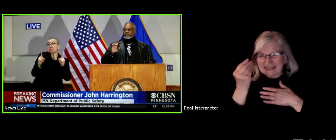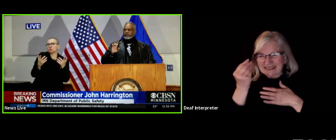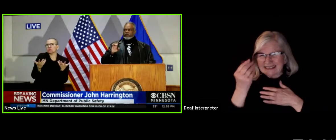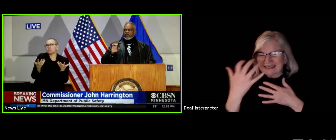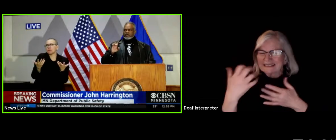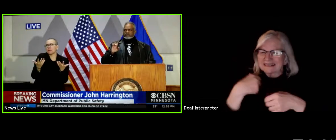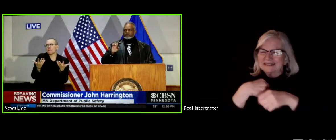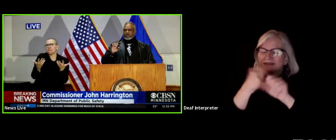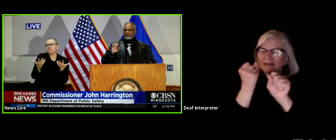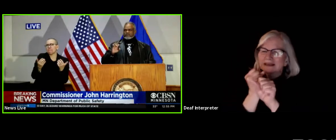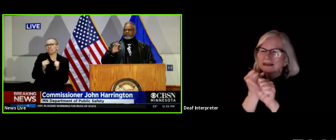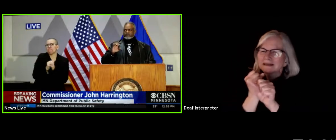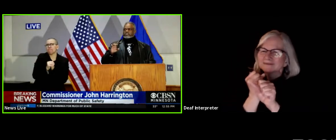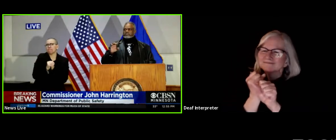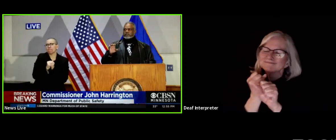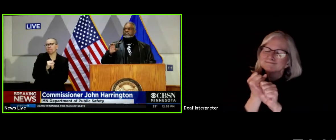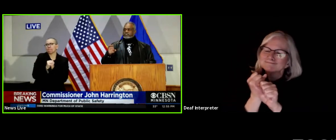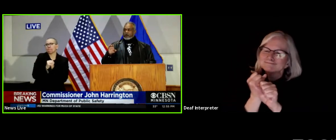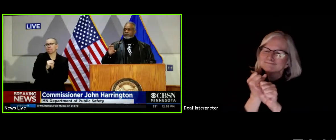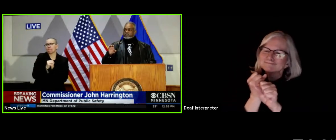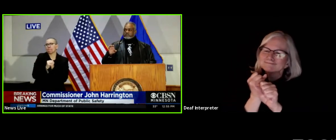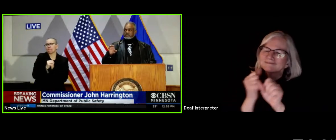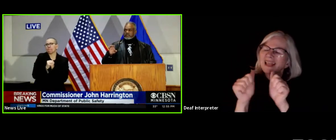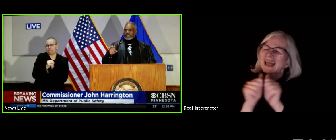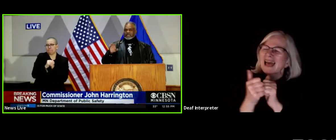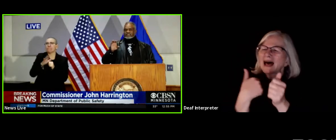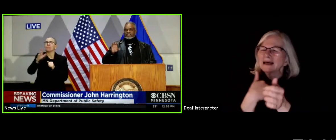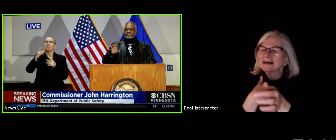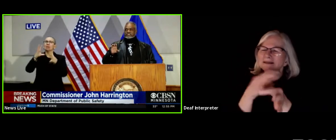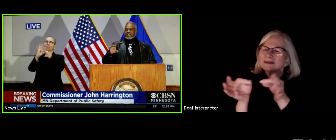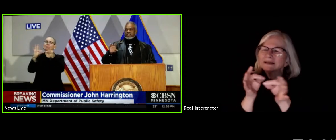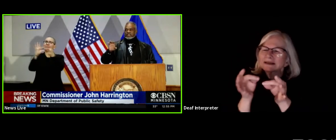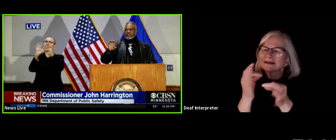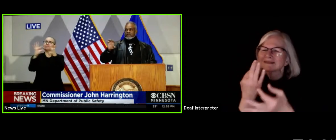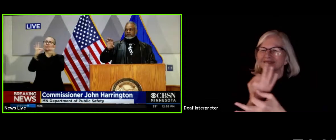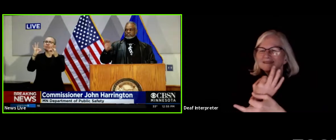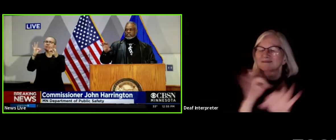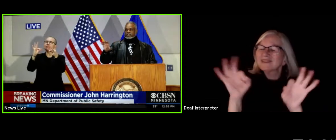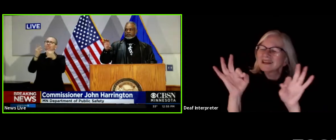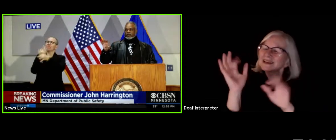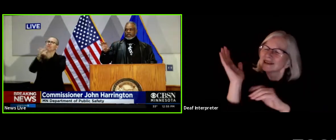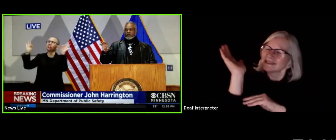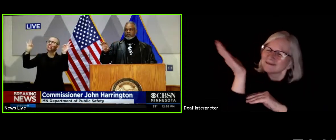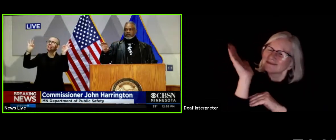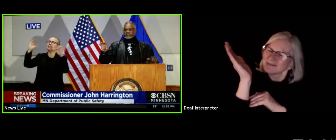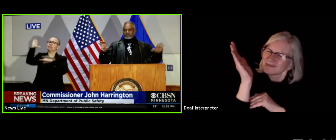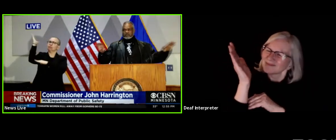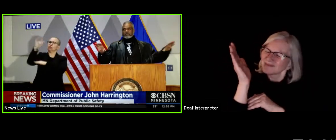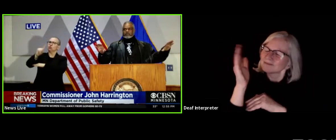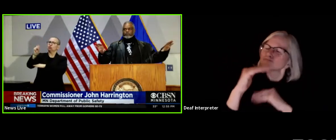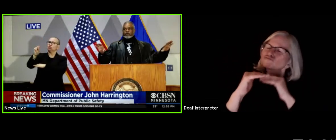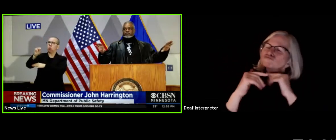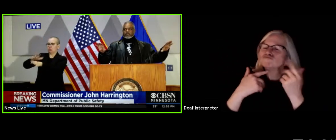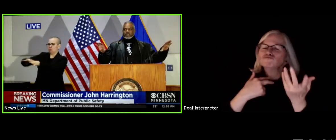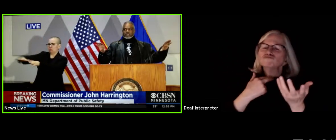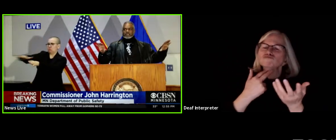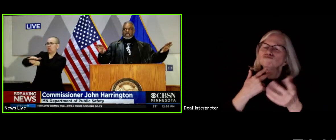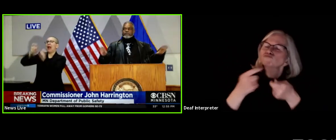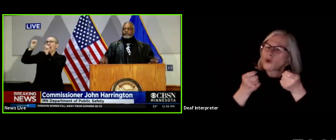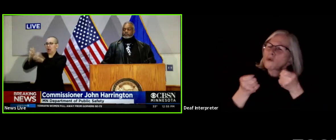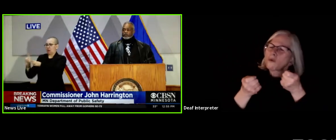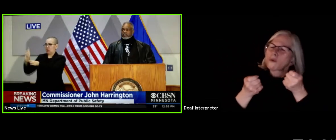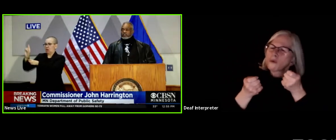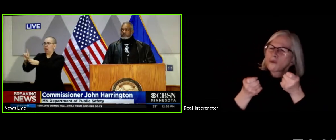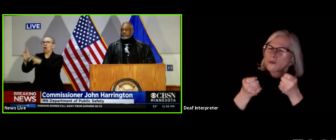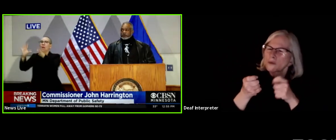want of a better way of describing it, free speech zones, and designating particular areas with a